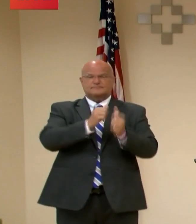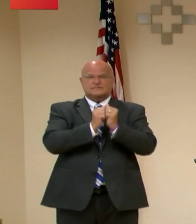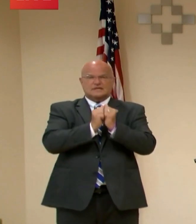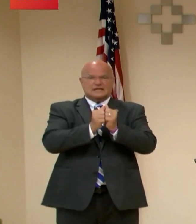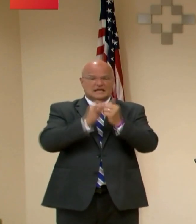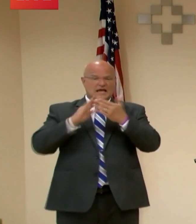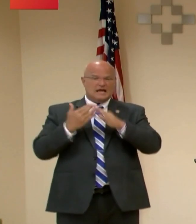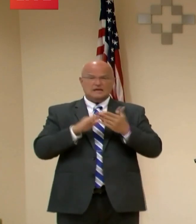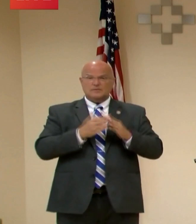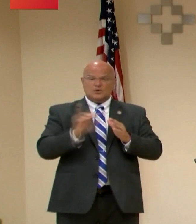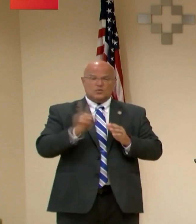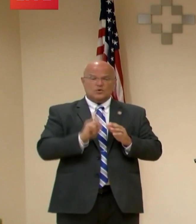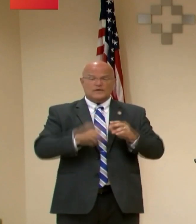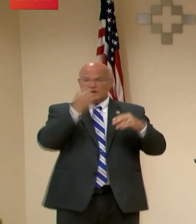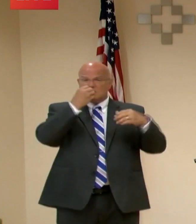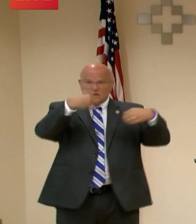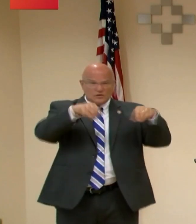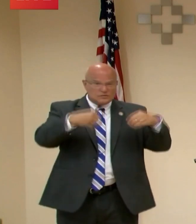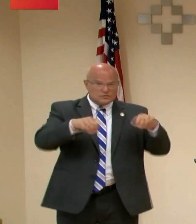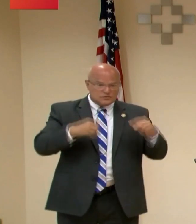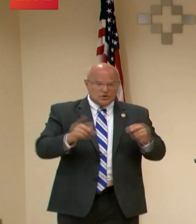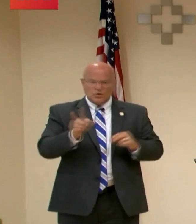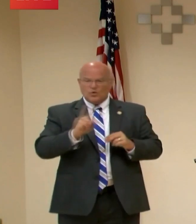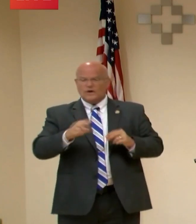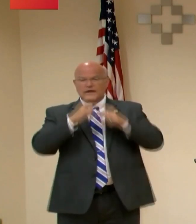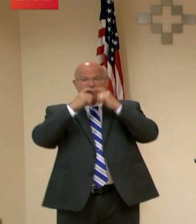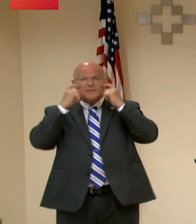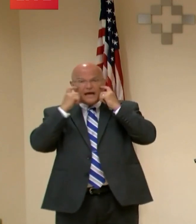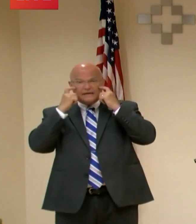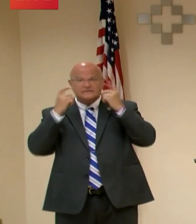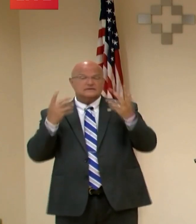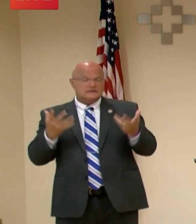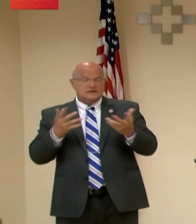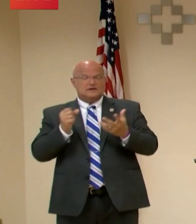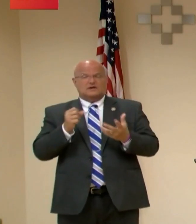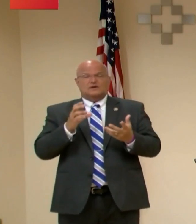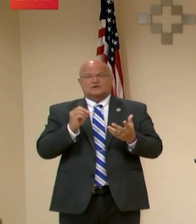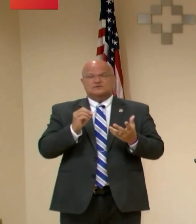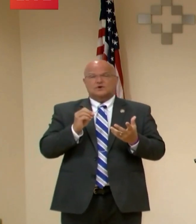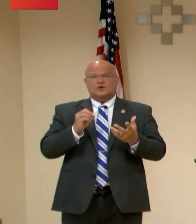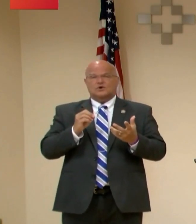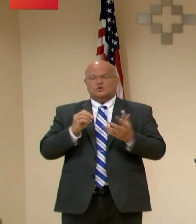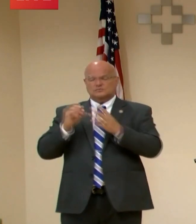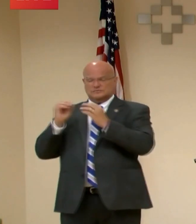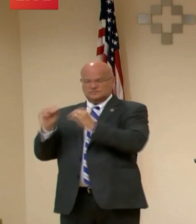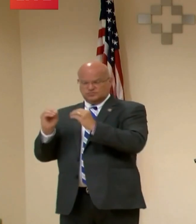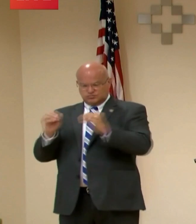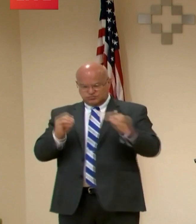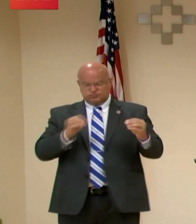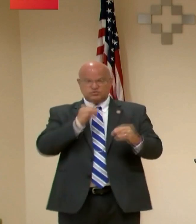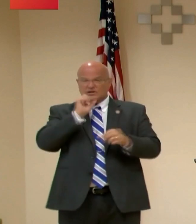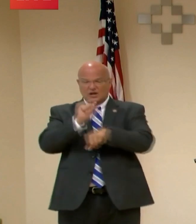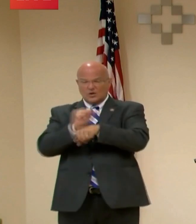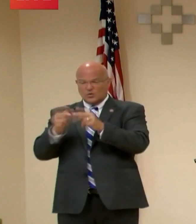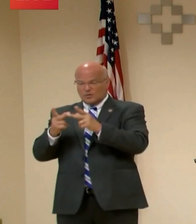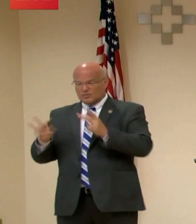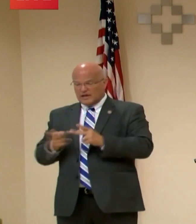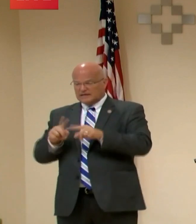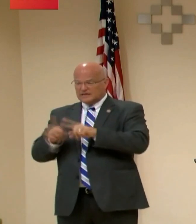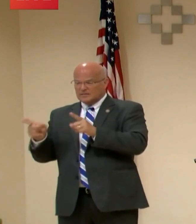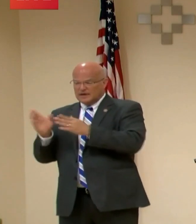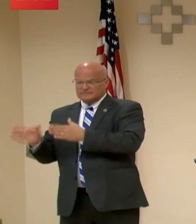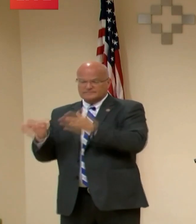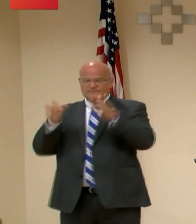in a community and where they go to the grocery store and where they wear a mask. And so it's an education, not just the workplace, but